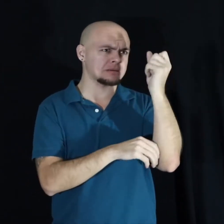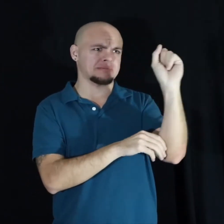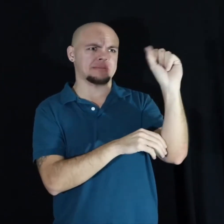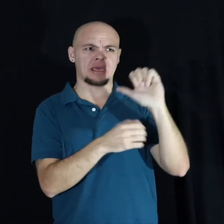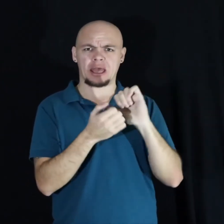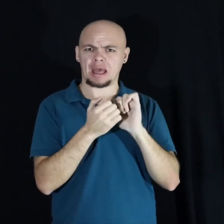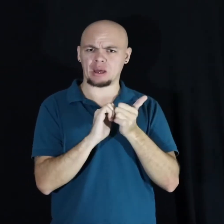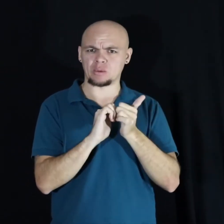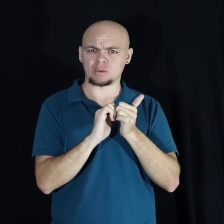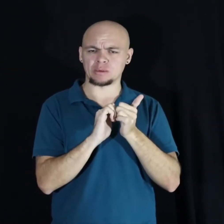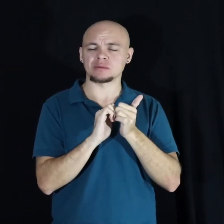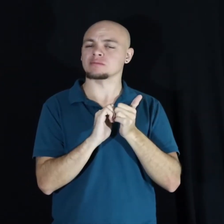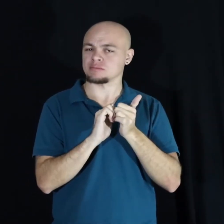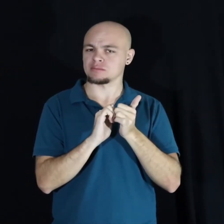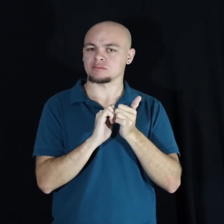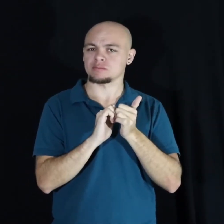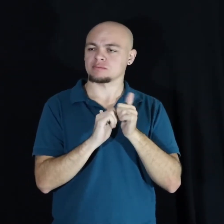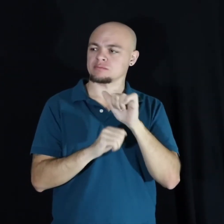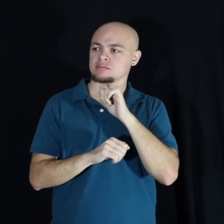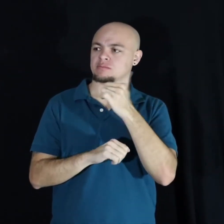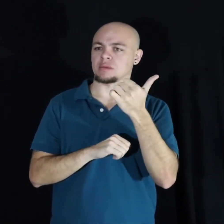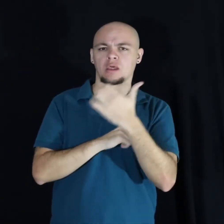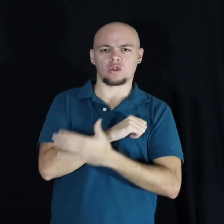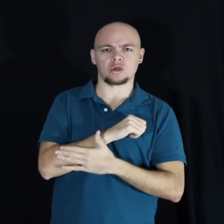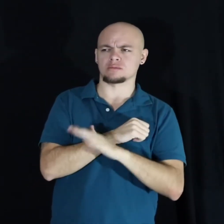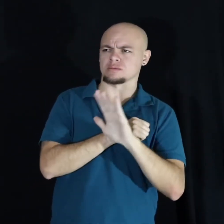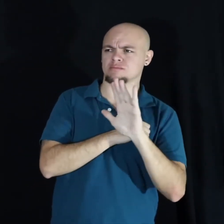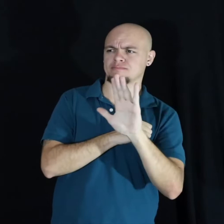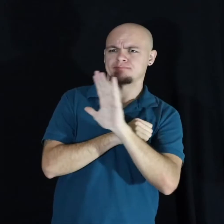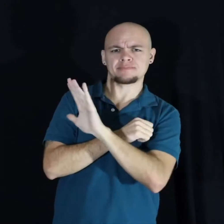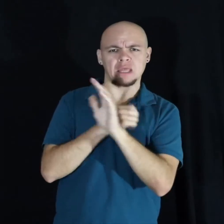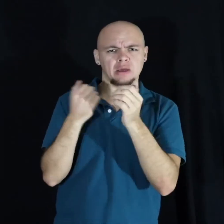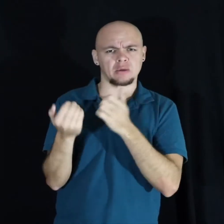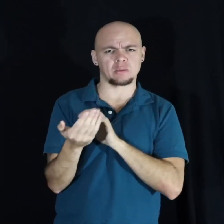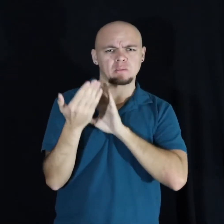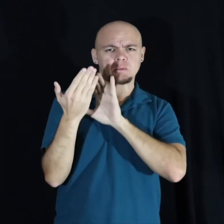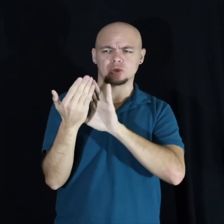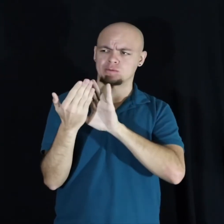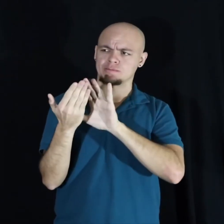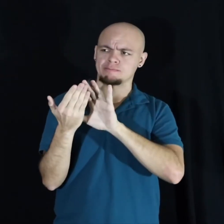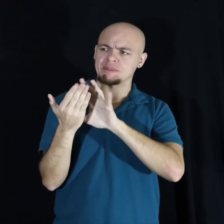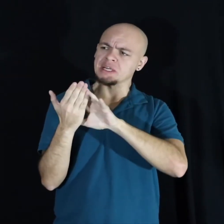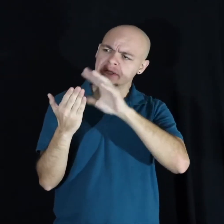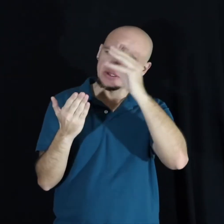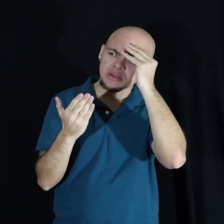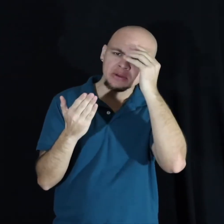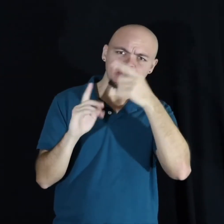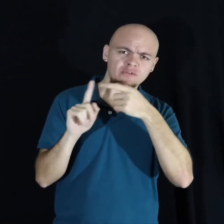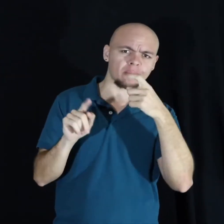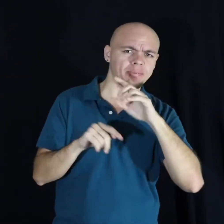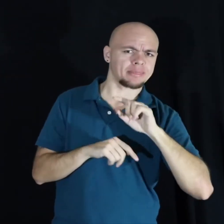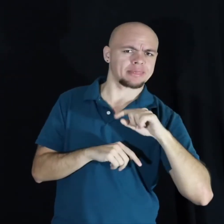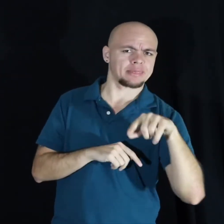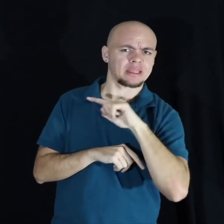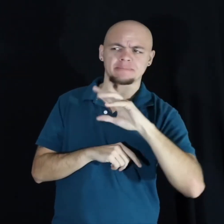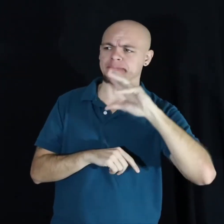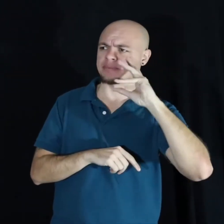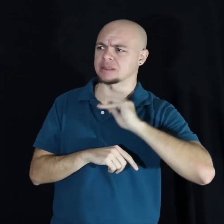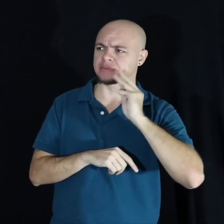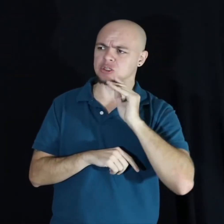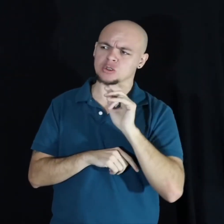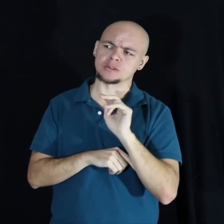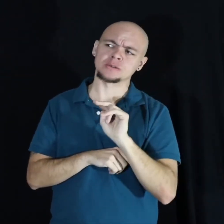should look at how other countries have done it and see what we can get from their